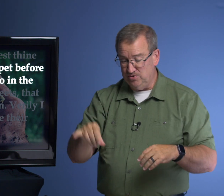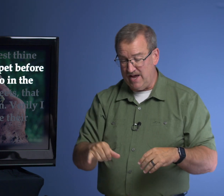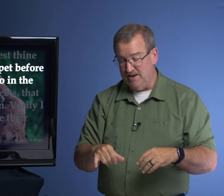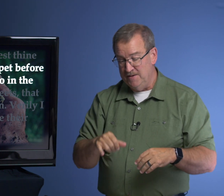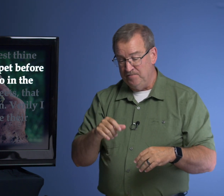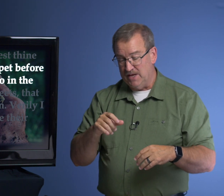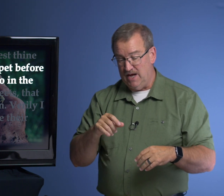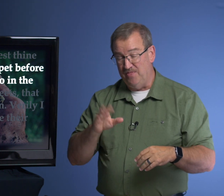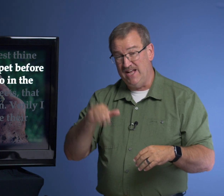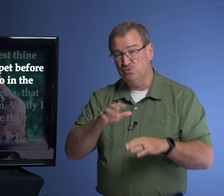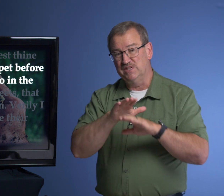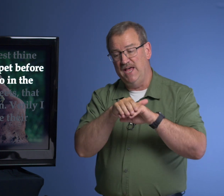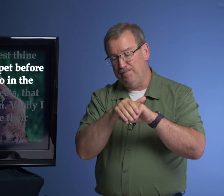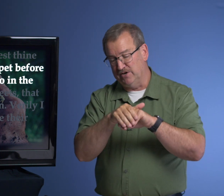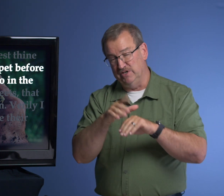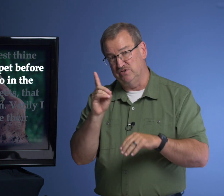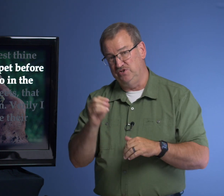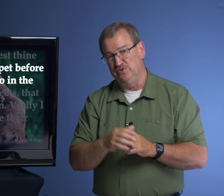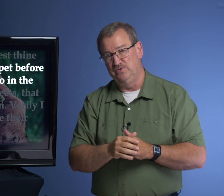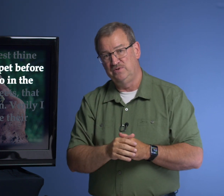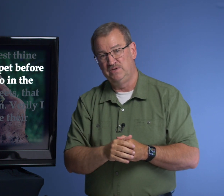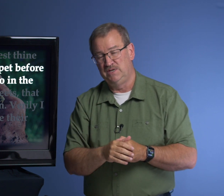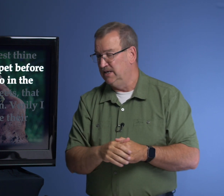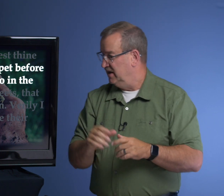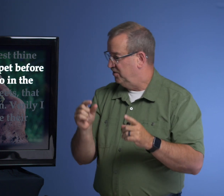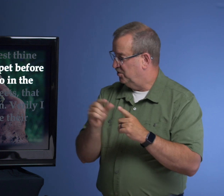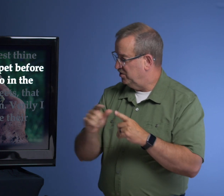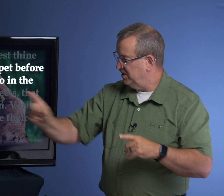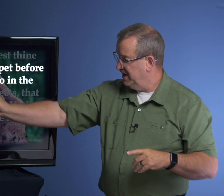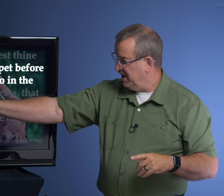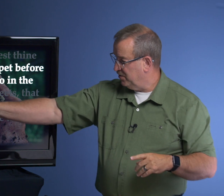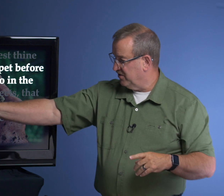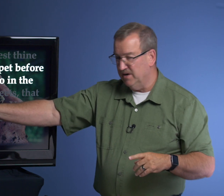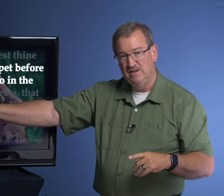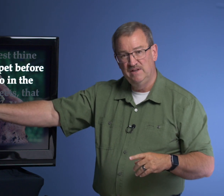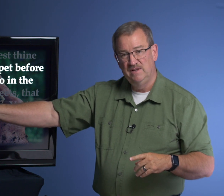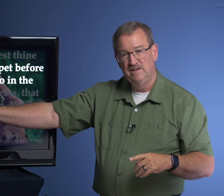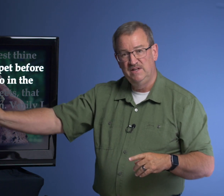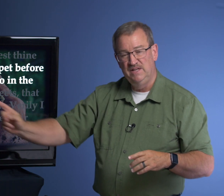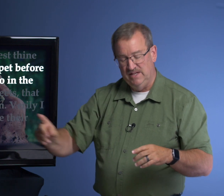that. That's what the hypocrites do. The word hypocrite